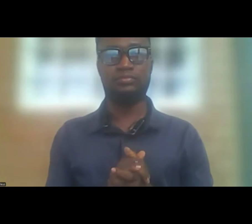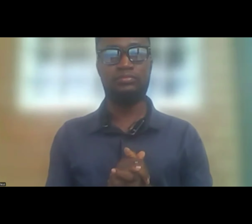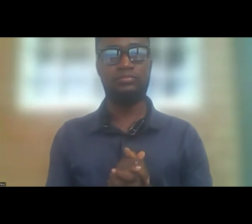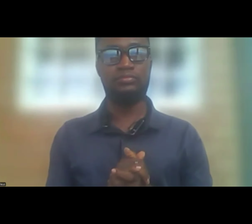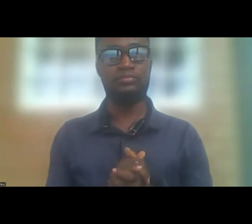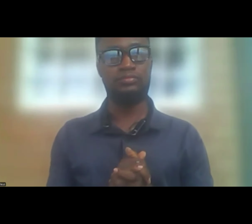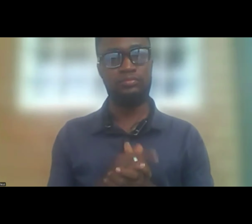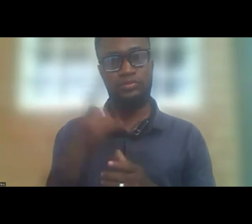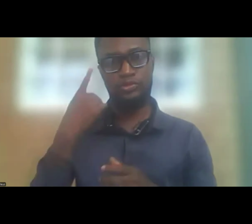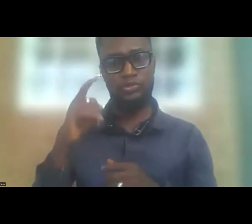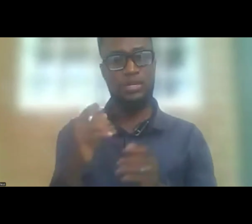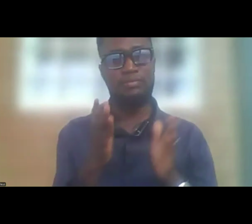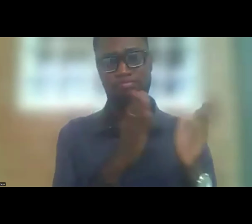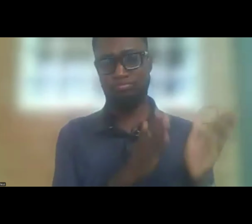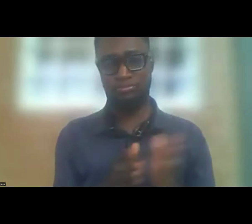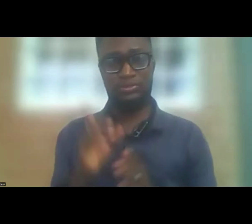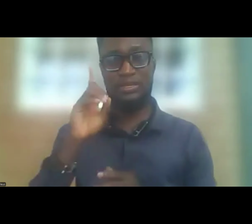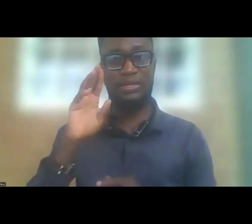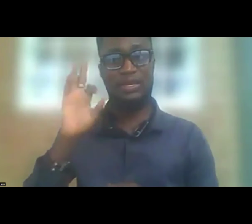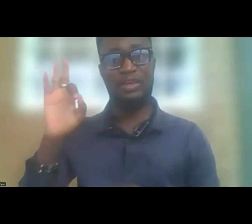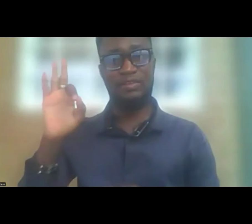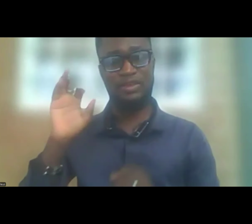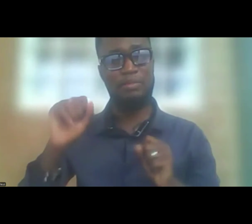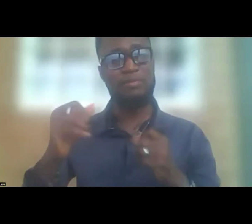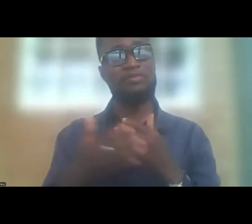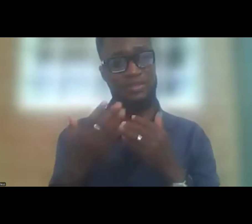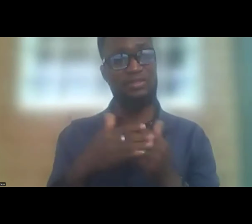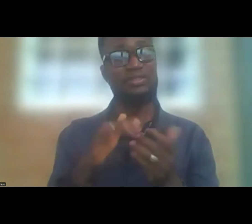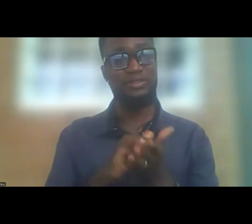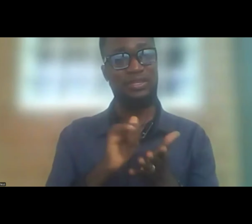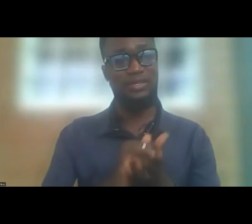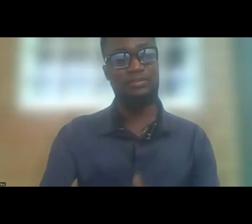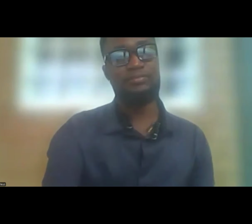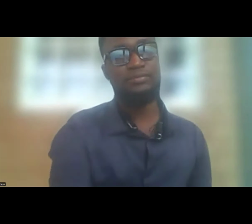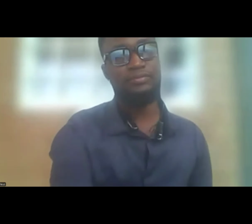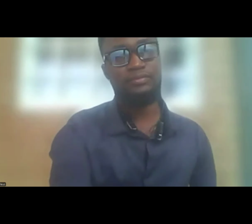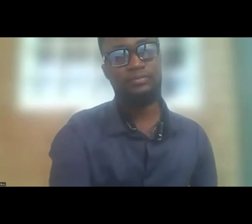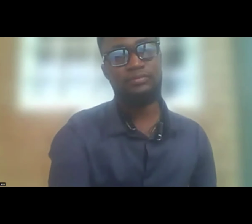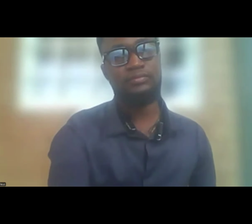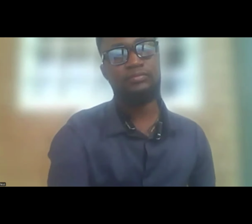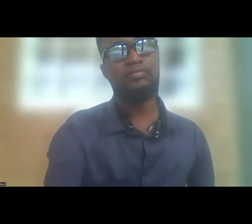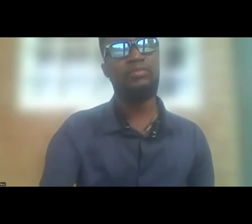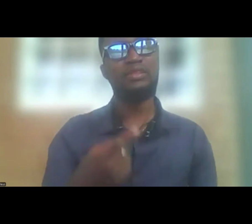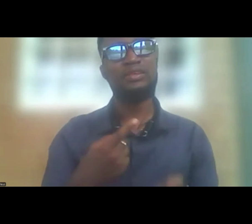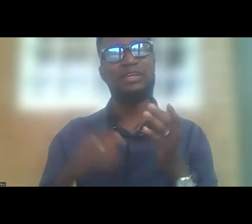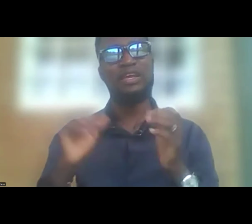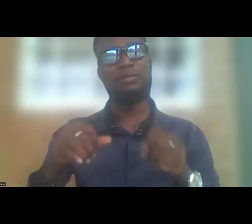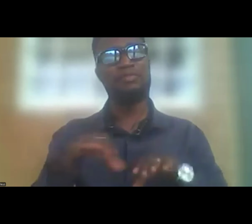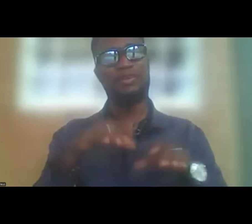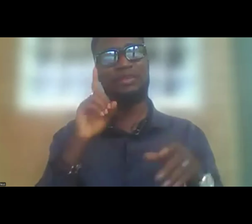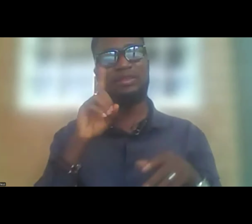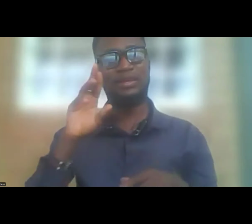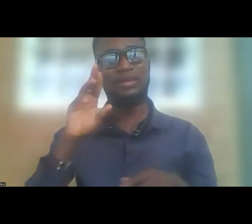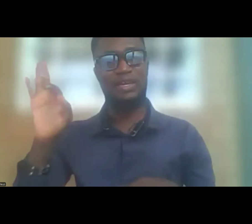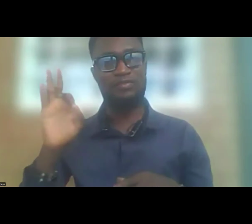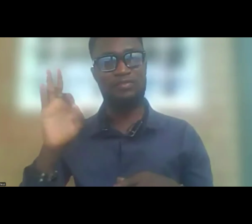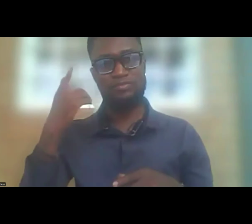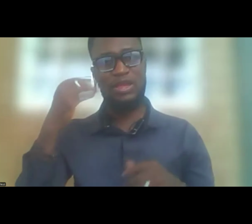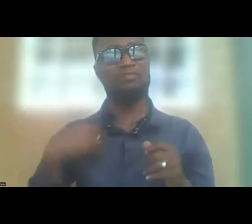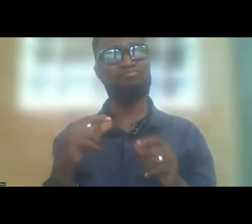Because we not control who is This discussing. is Pedro speaking. I am posting the questions in the group chat.